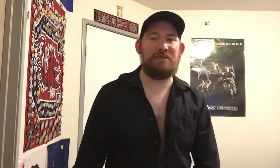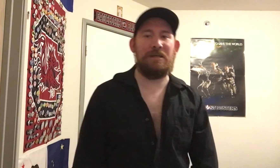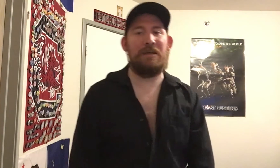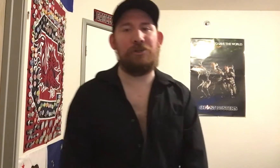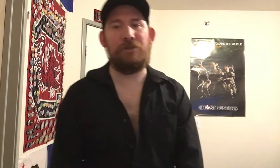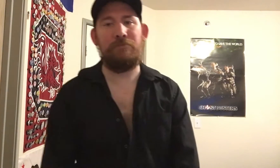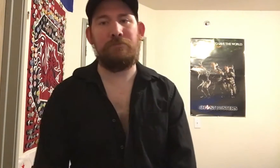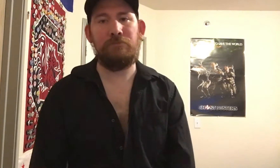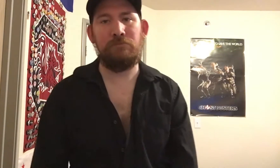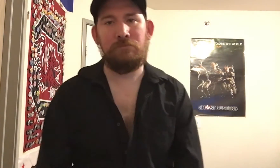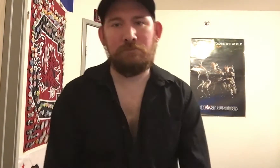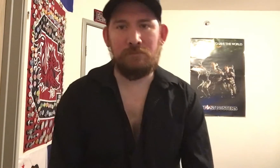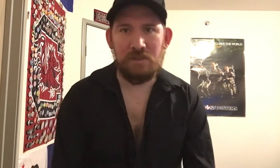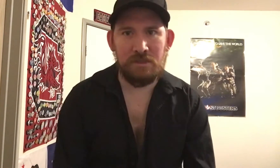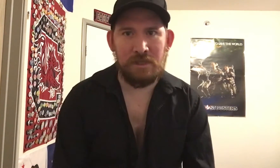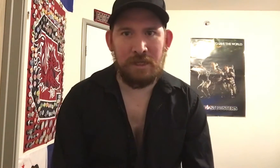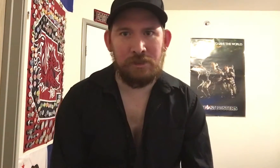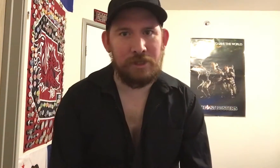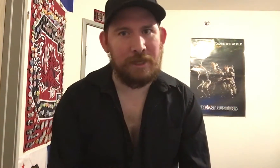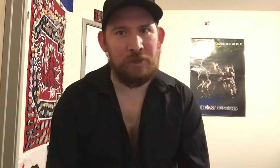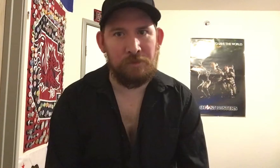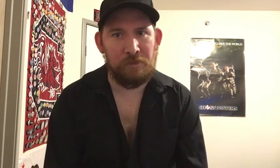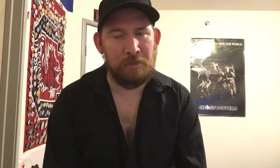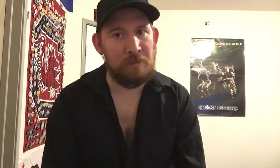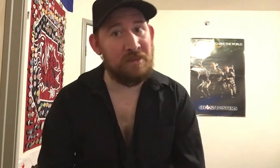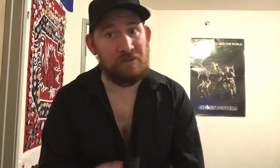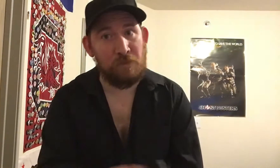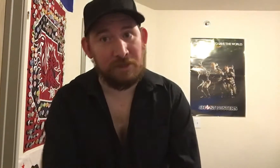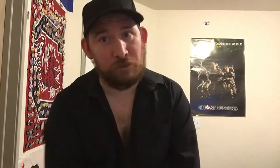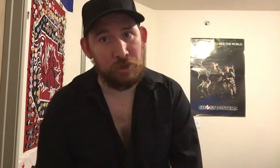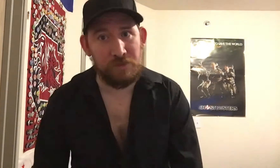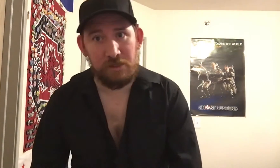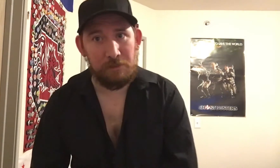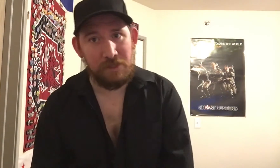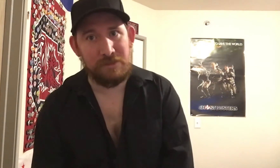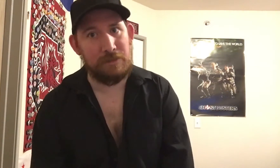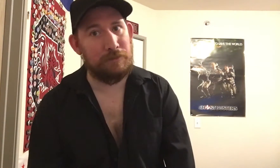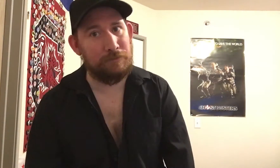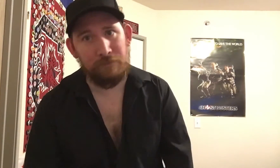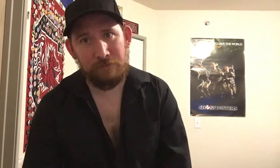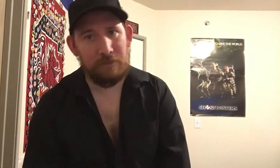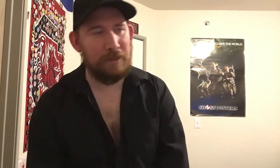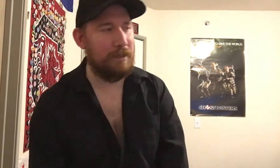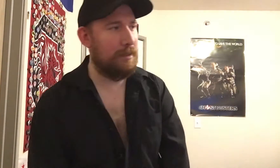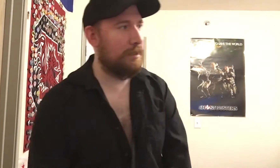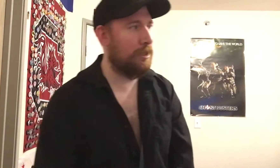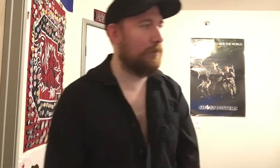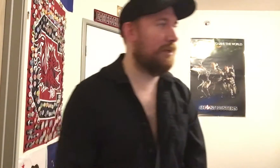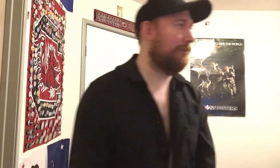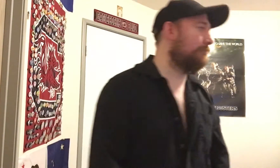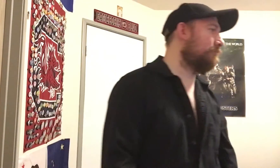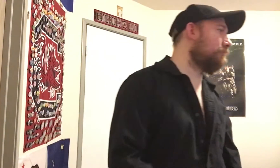Sage. Sage, I hope you remember this is what I told you it was going to be, so here we go.